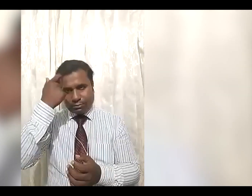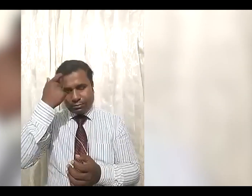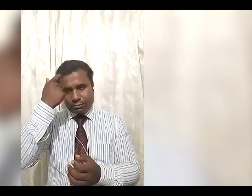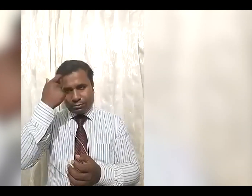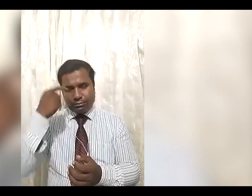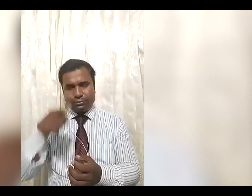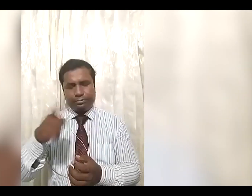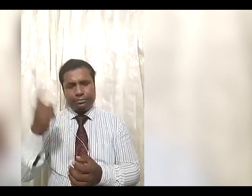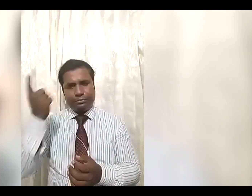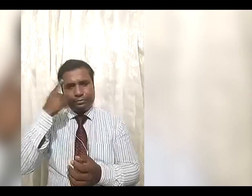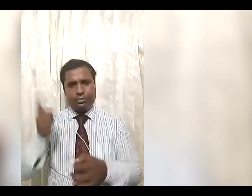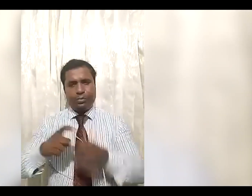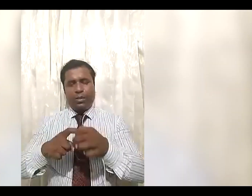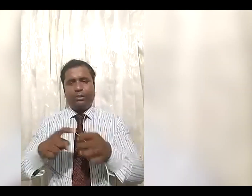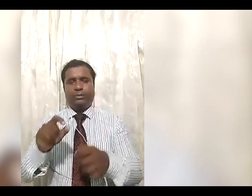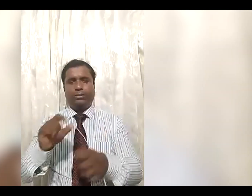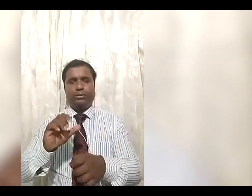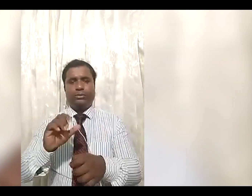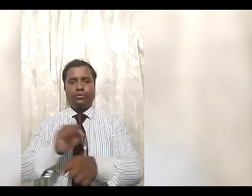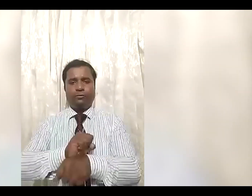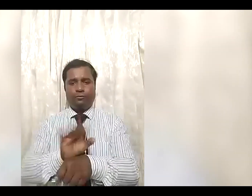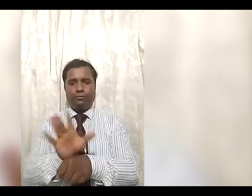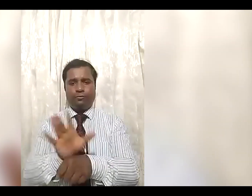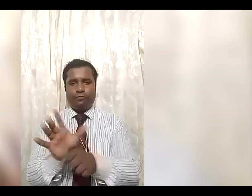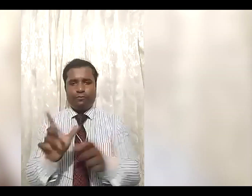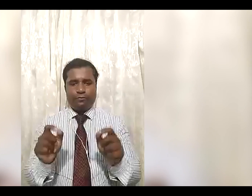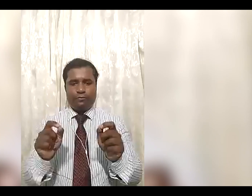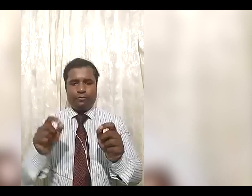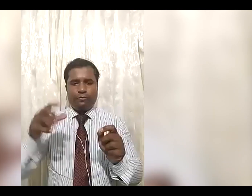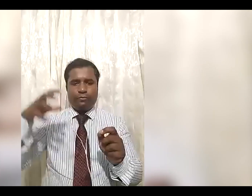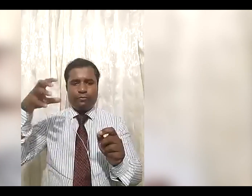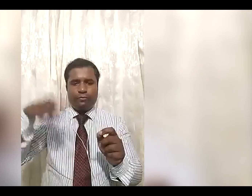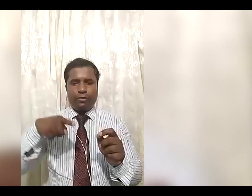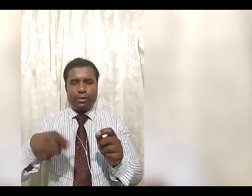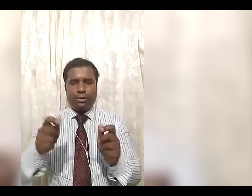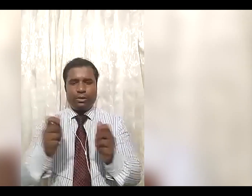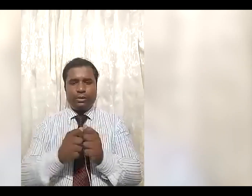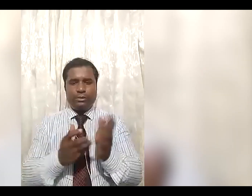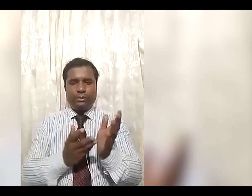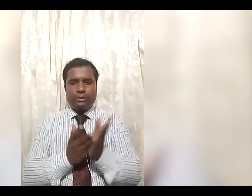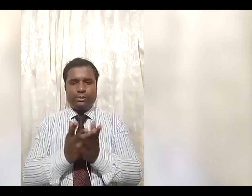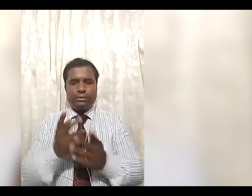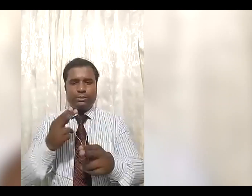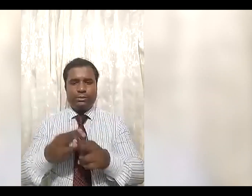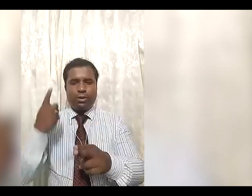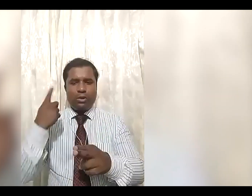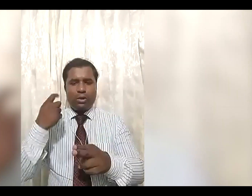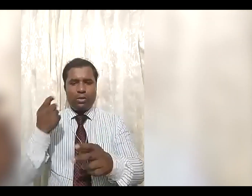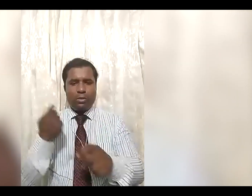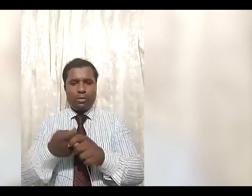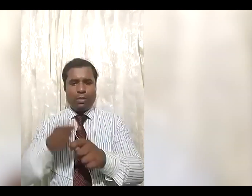COVID-19, many countries in the world have suspended elections or implemented